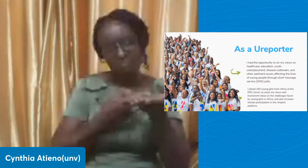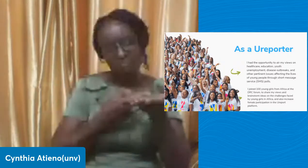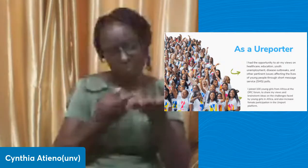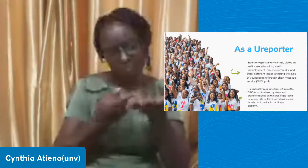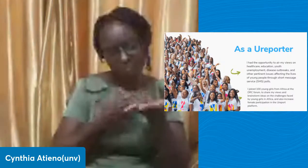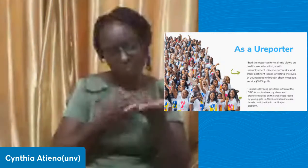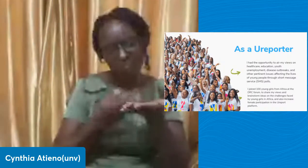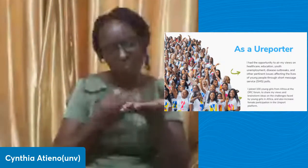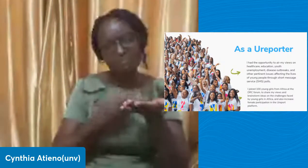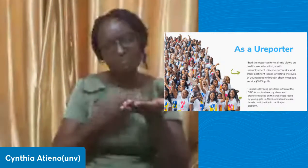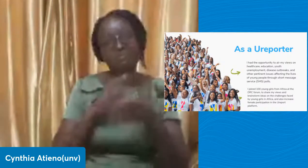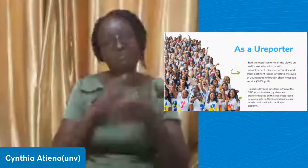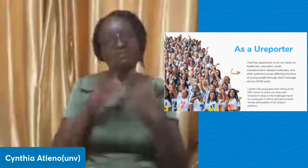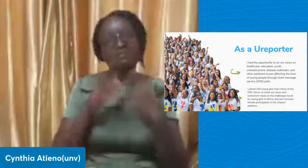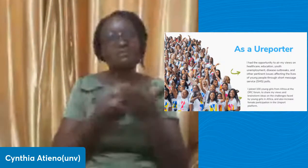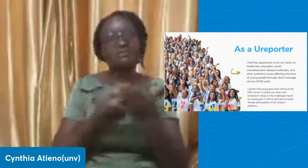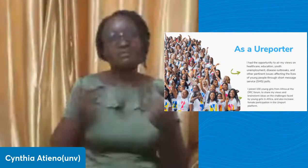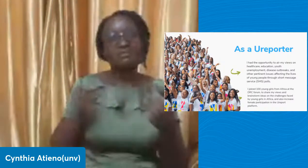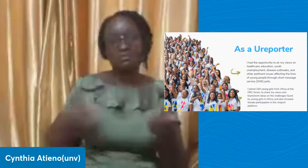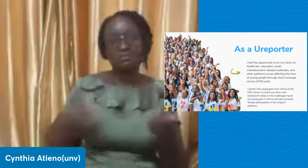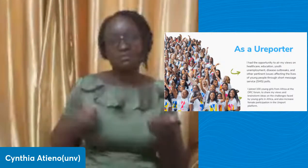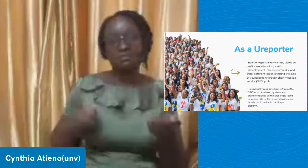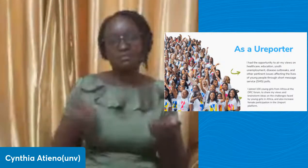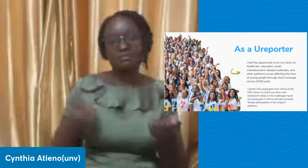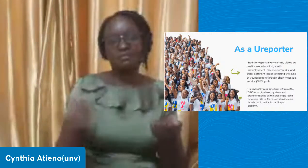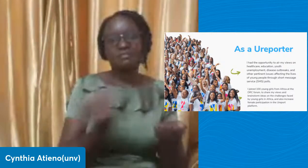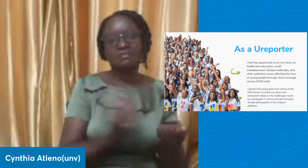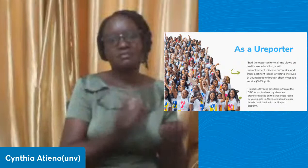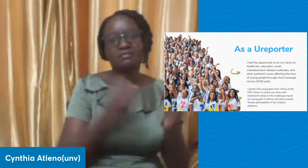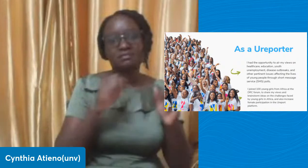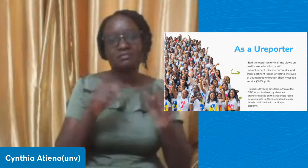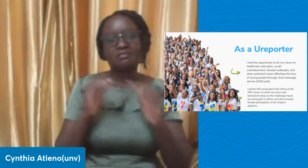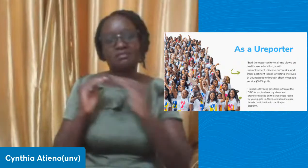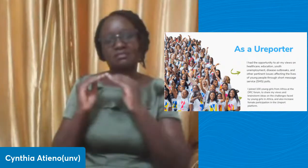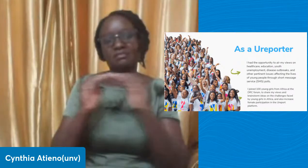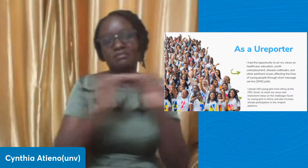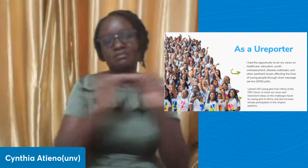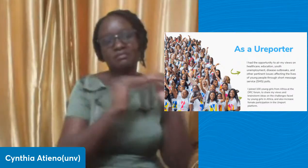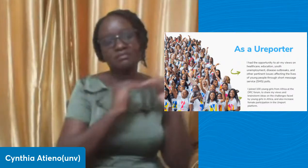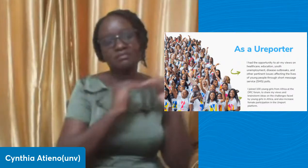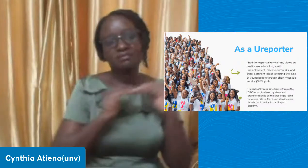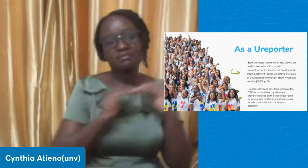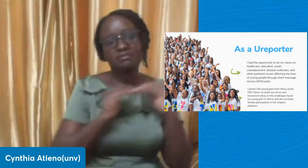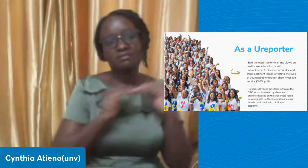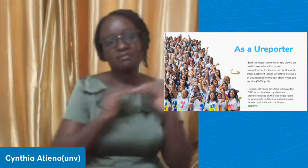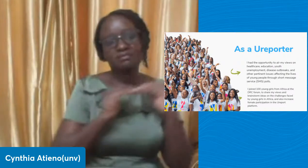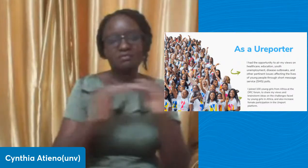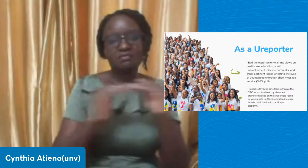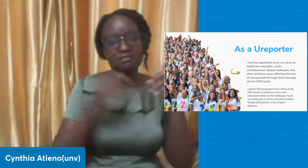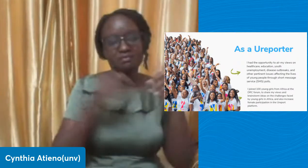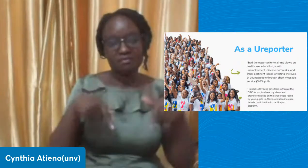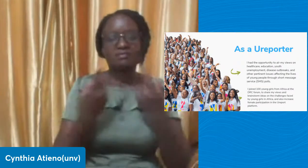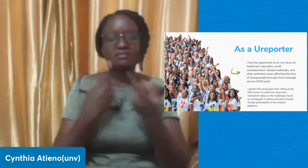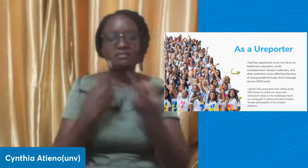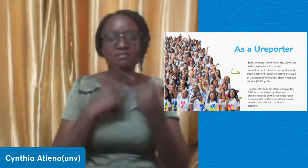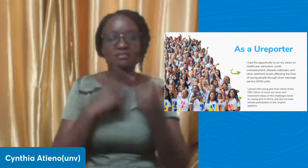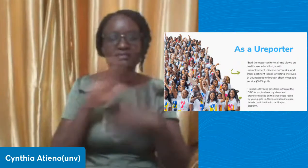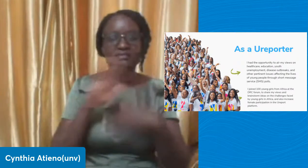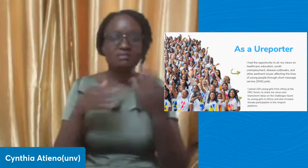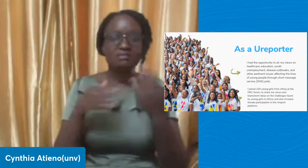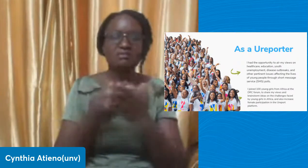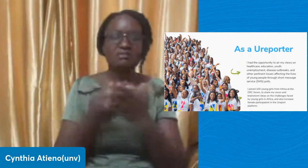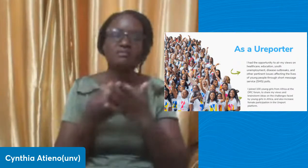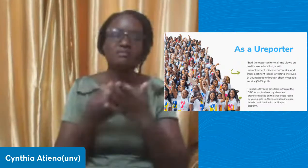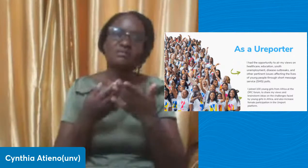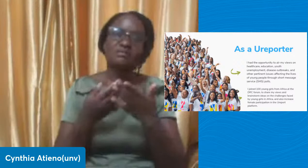girl child, right, in order to promote gender equality. This is where we talked about issues such as gender-based